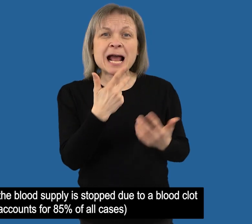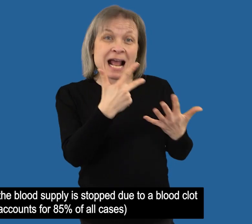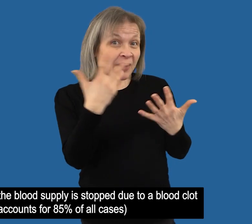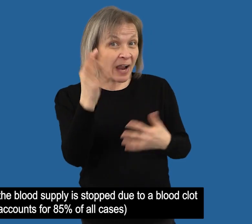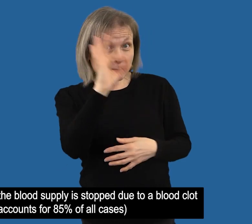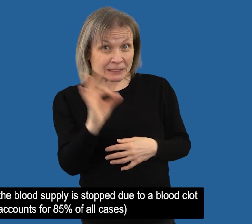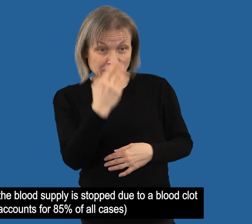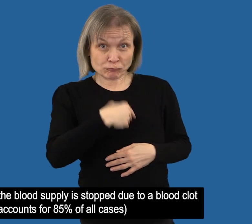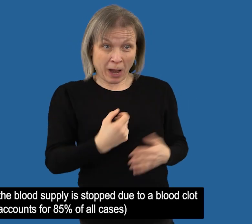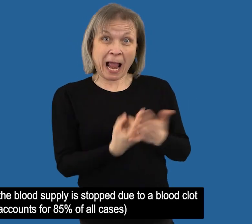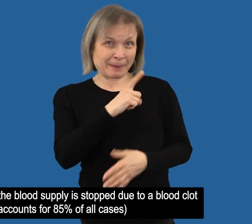cases.